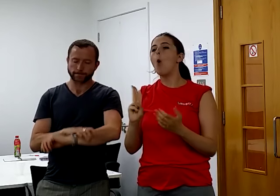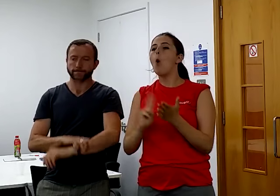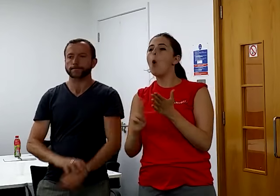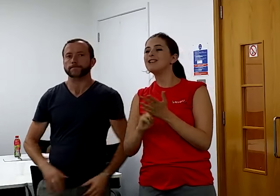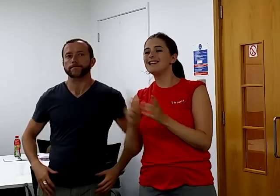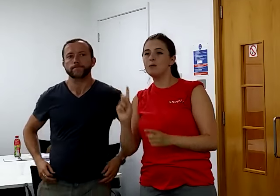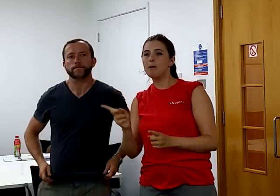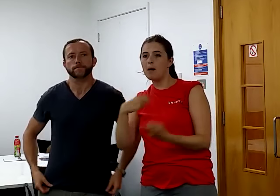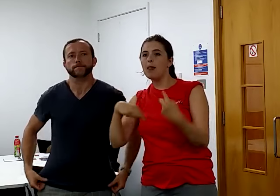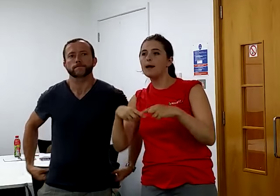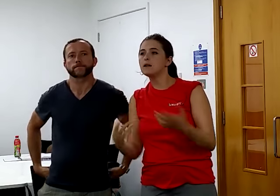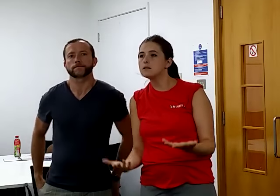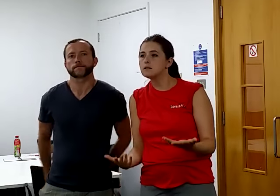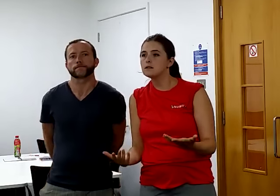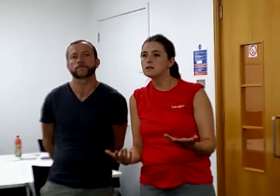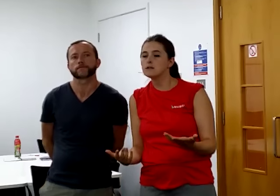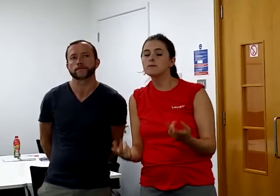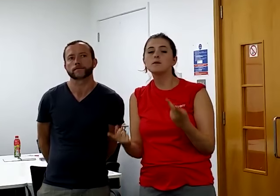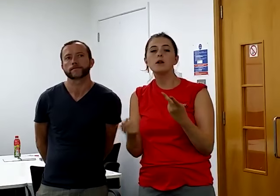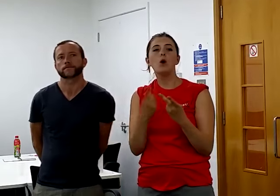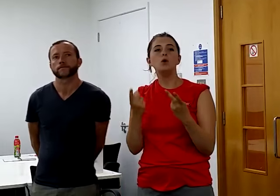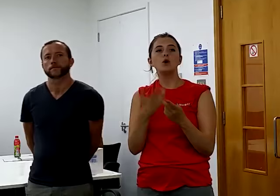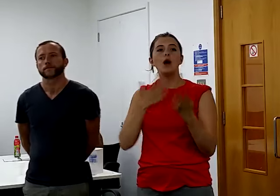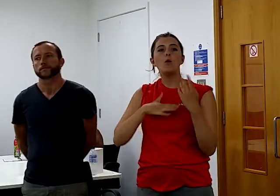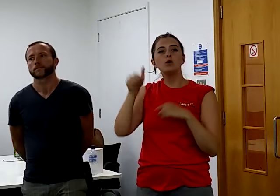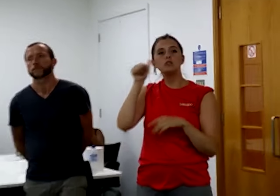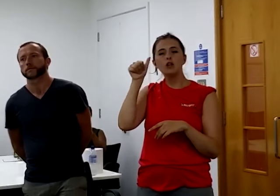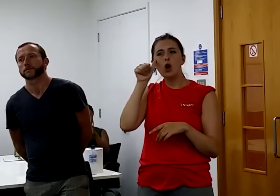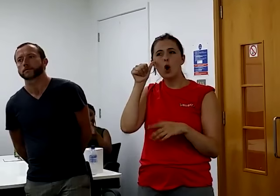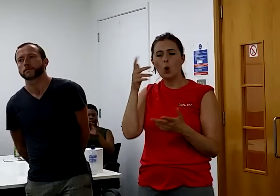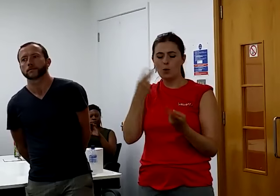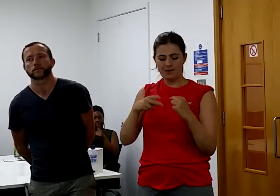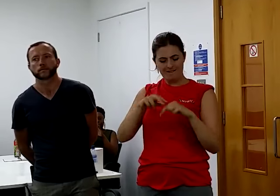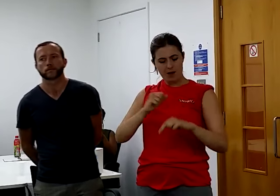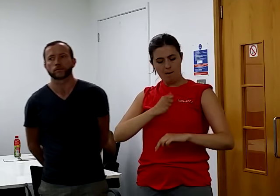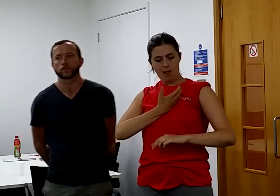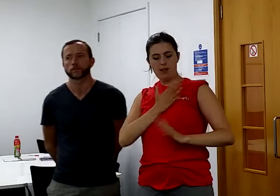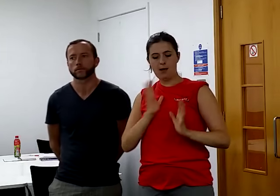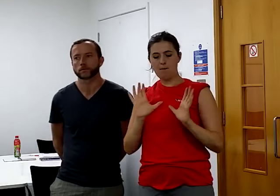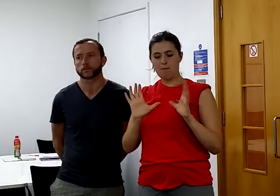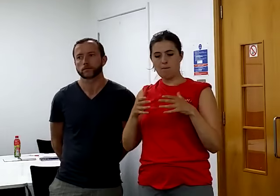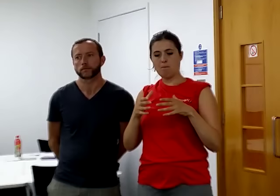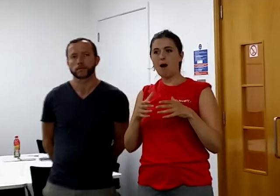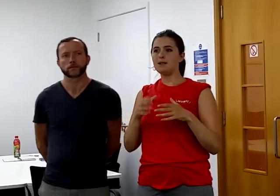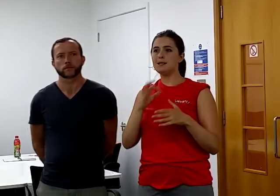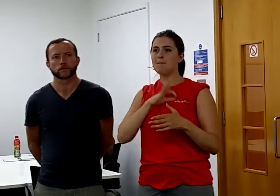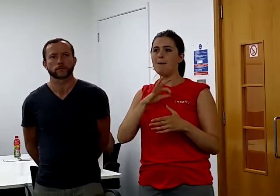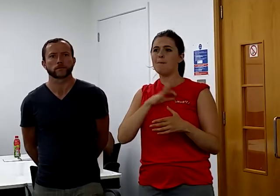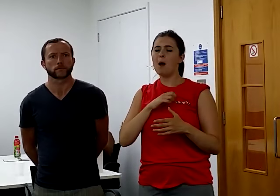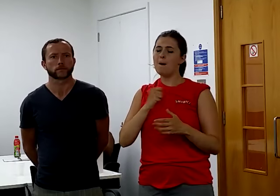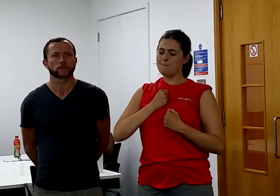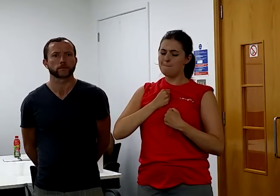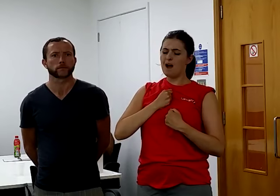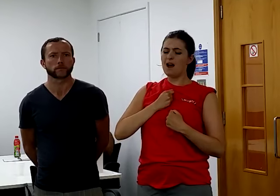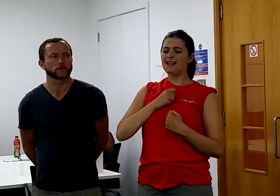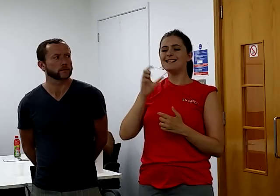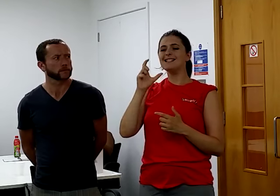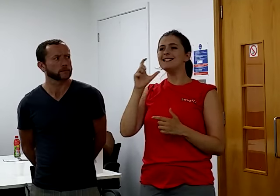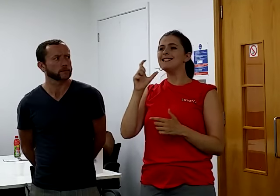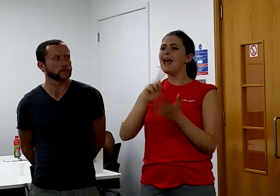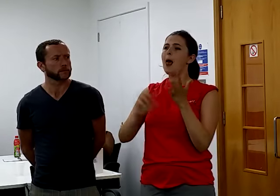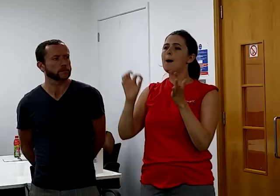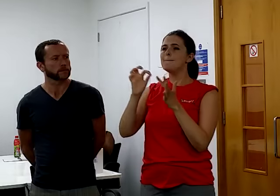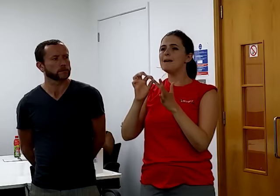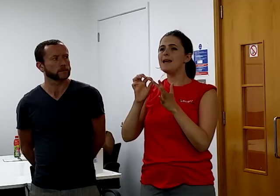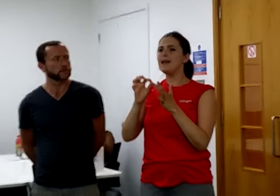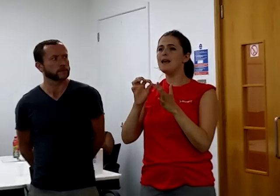disgrace. Also, I want to know why it is, as a Labour Party member, My CLP has been meeting has been